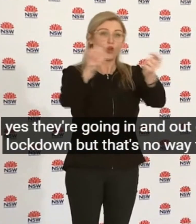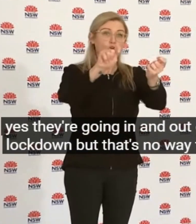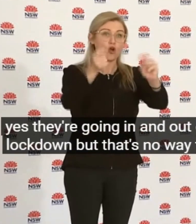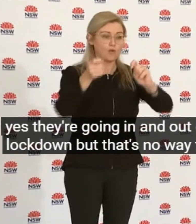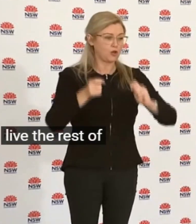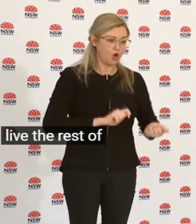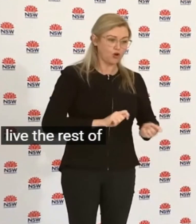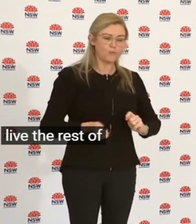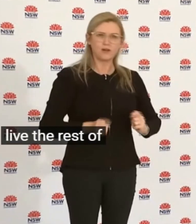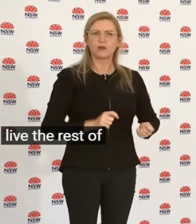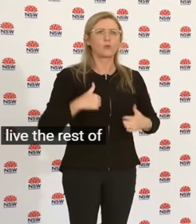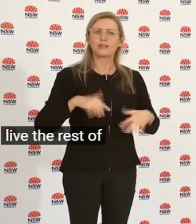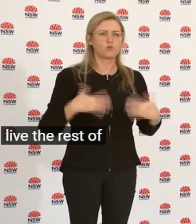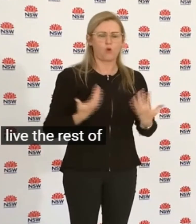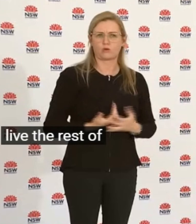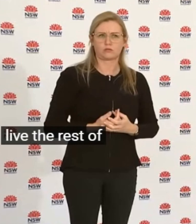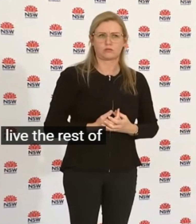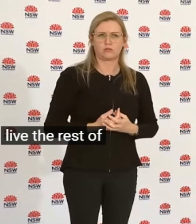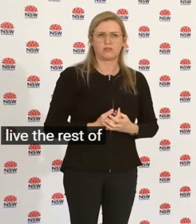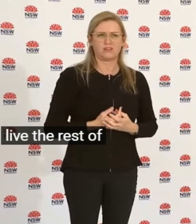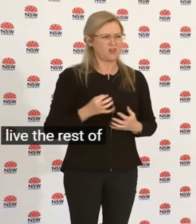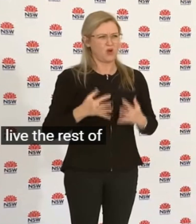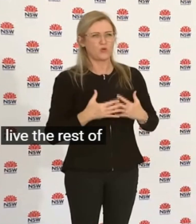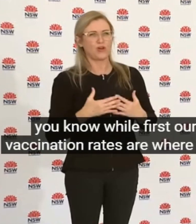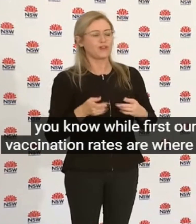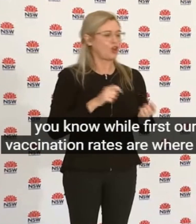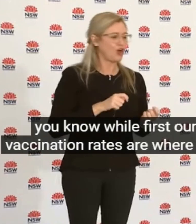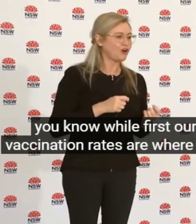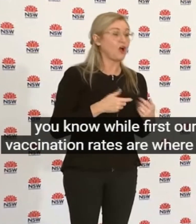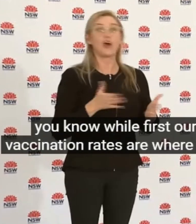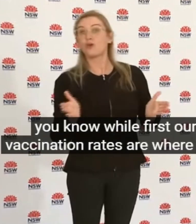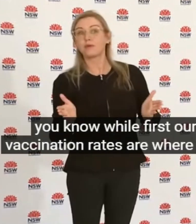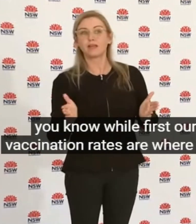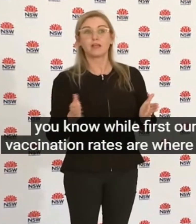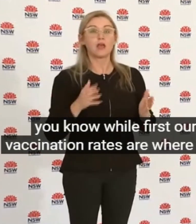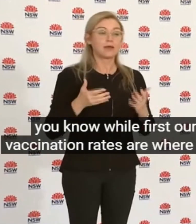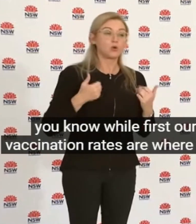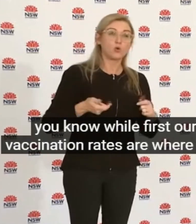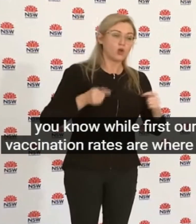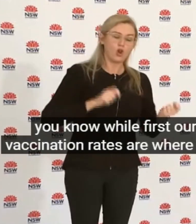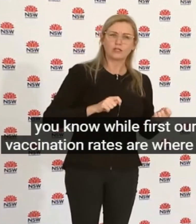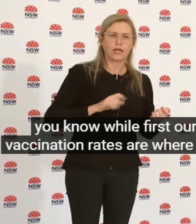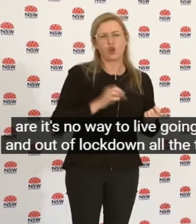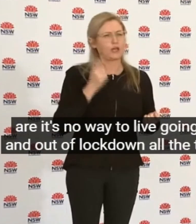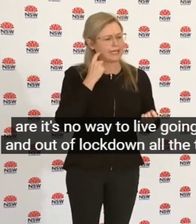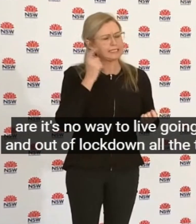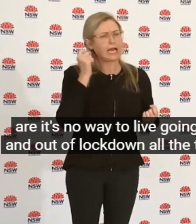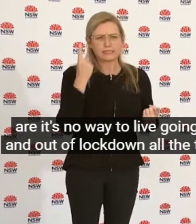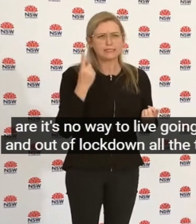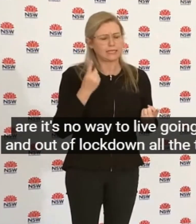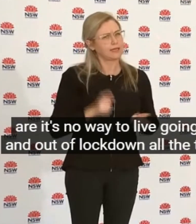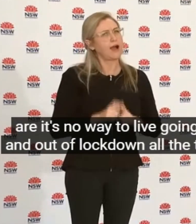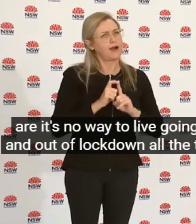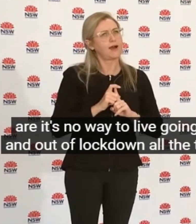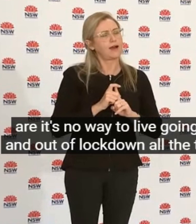where they are, it's no way to live going in and out of lockdown all the time. I'm not suggesting we're in a good situation and being in lockdown. It's hard. It's damn hard.